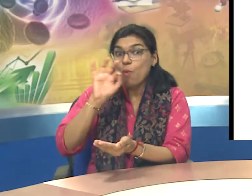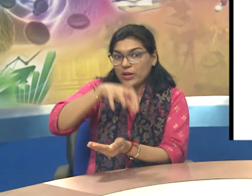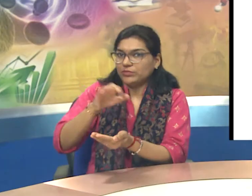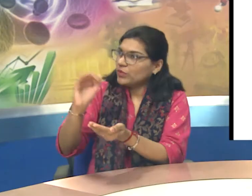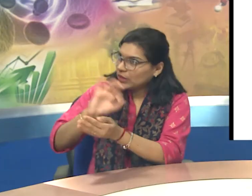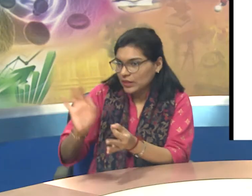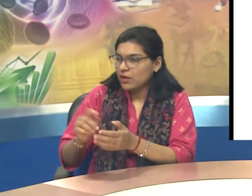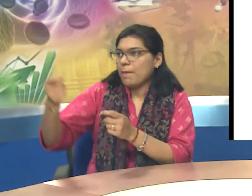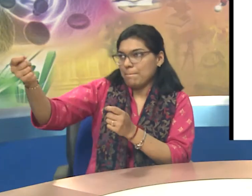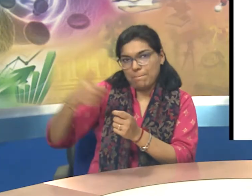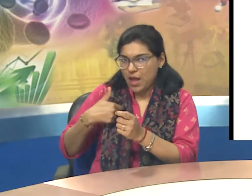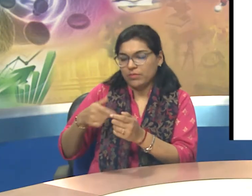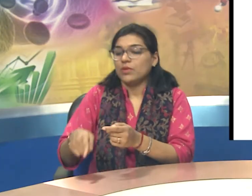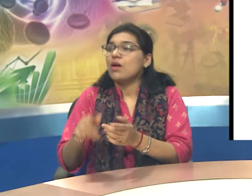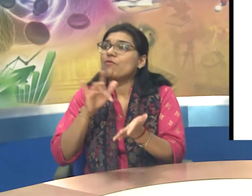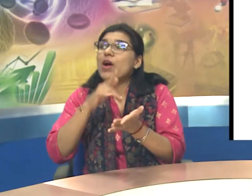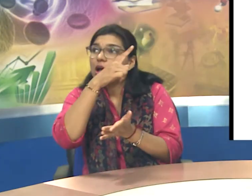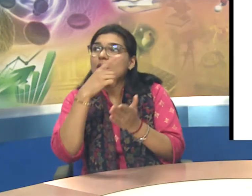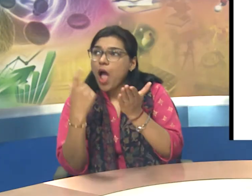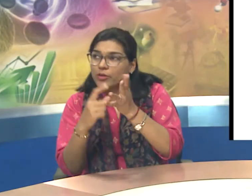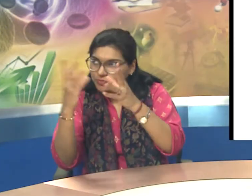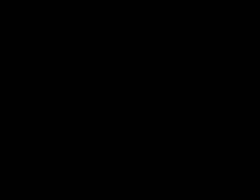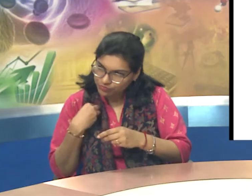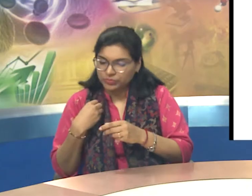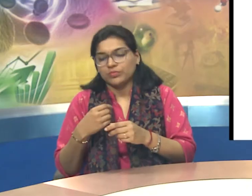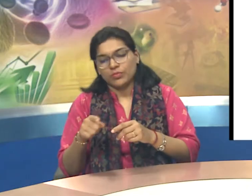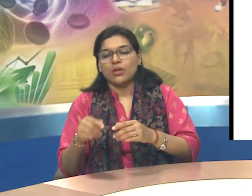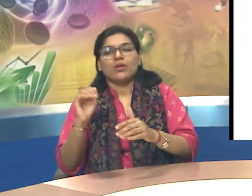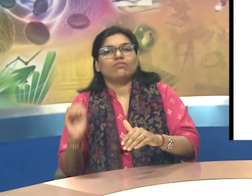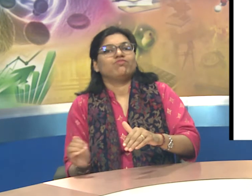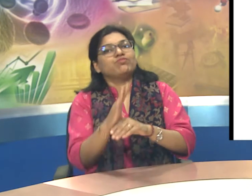and pass it on to the